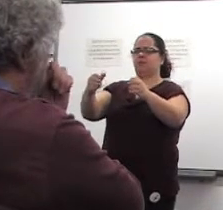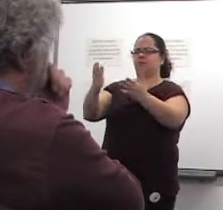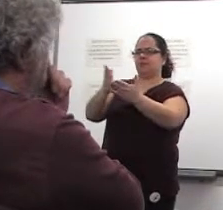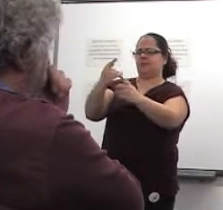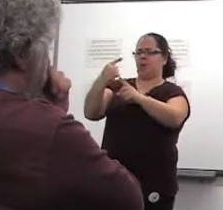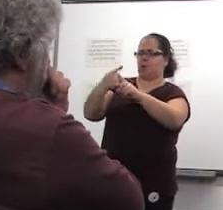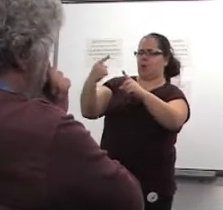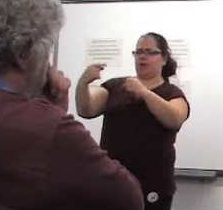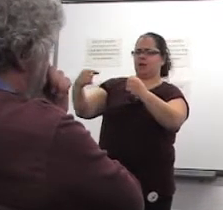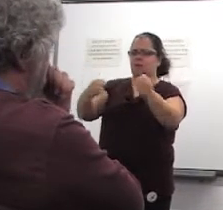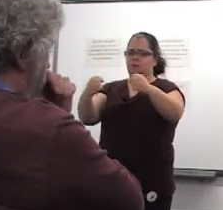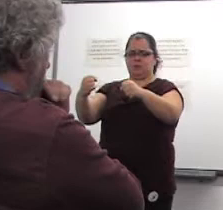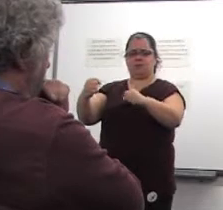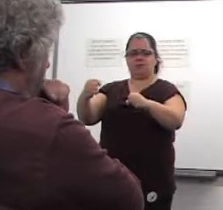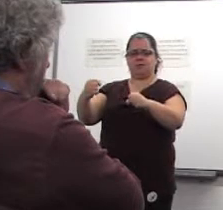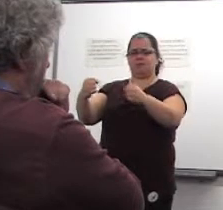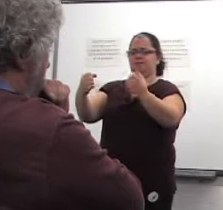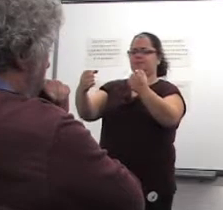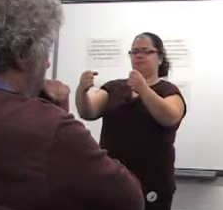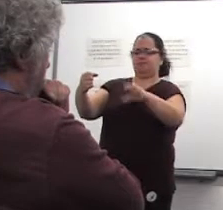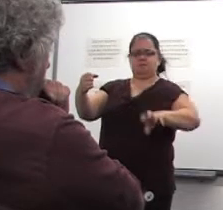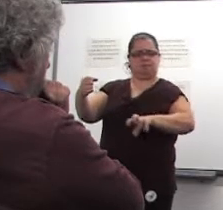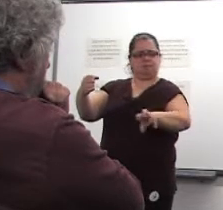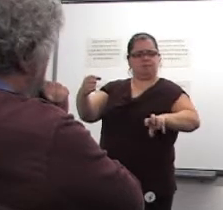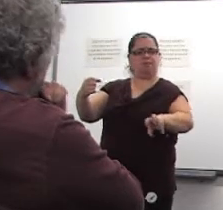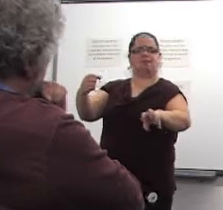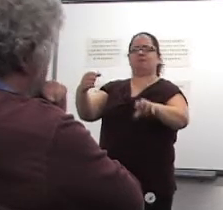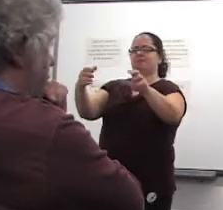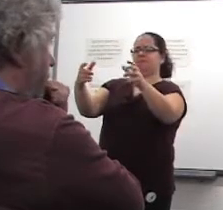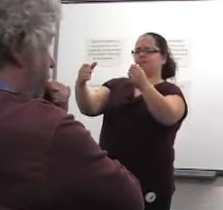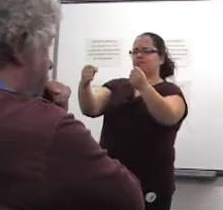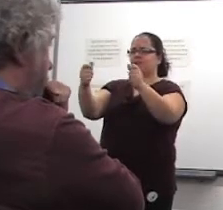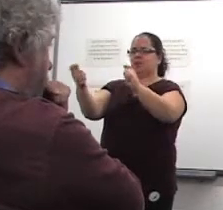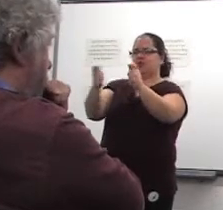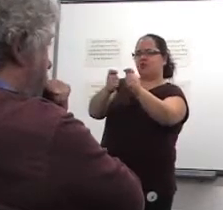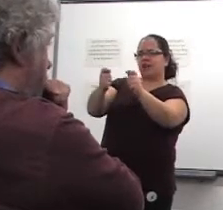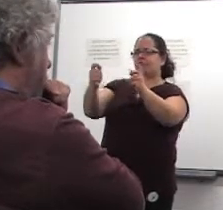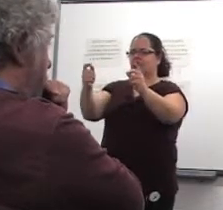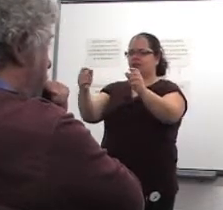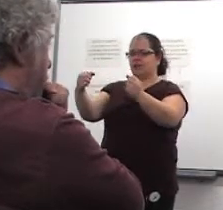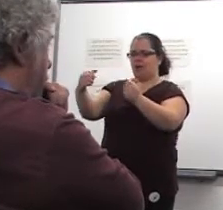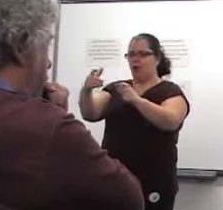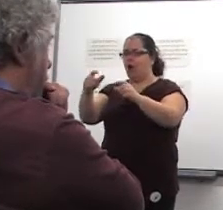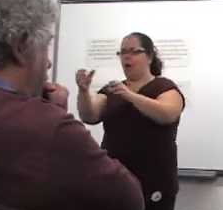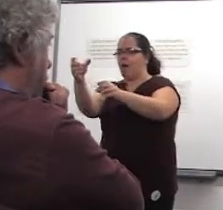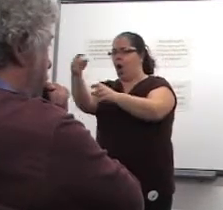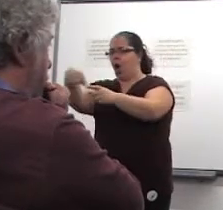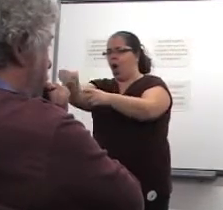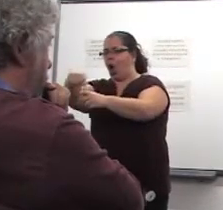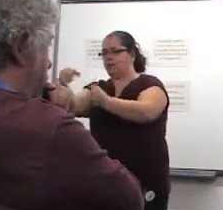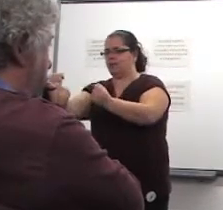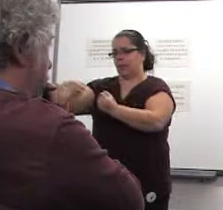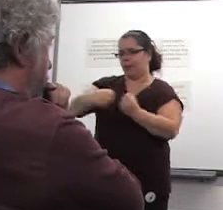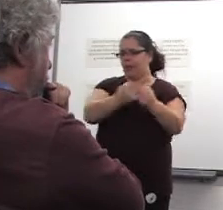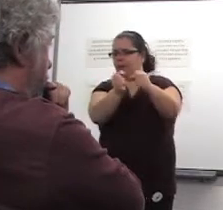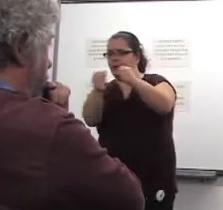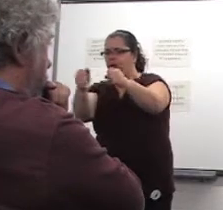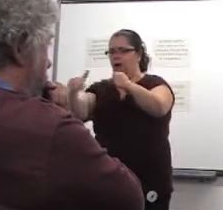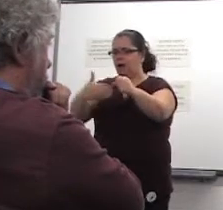quick. A gear change, a readjustment of his line to avoid the winter-cracked potholes on the inner line of a rolling